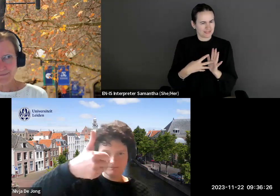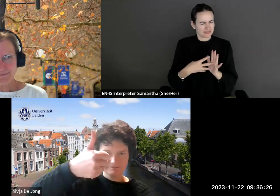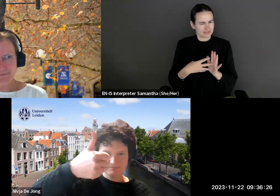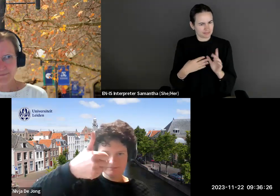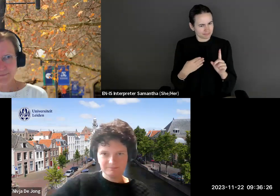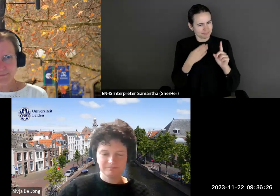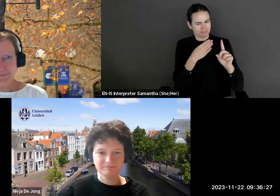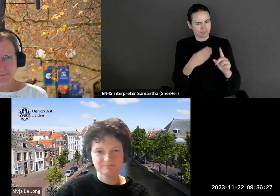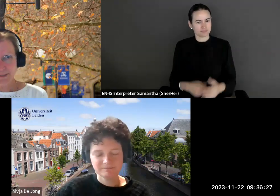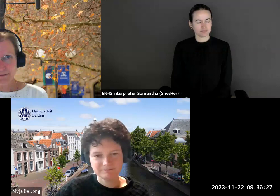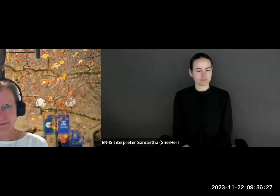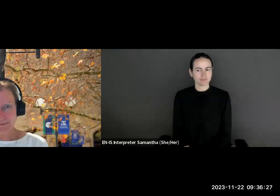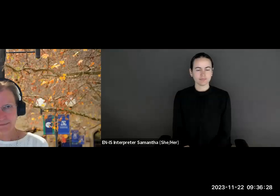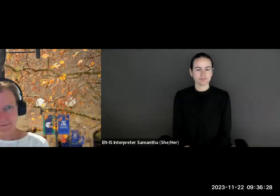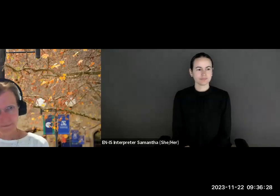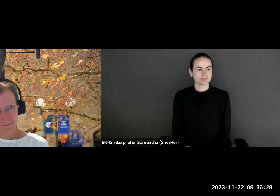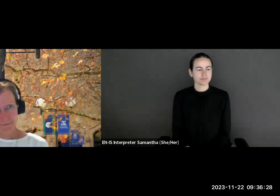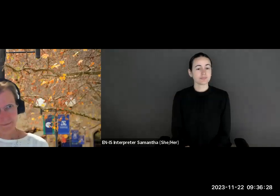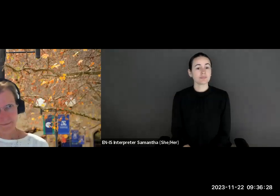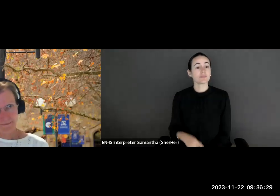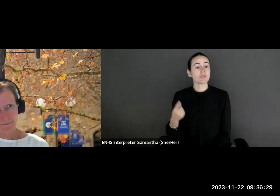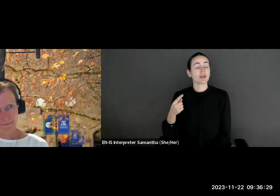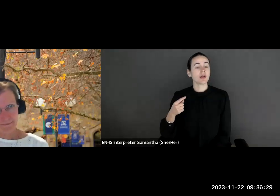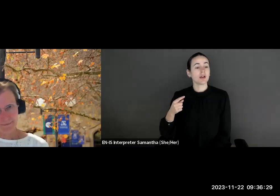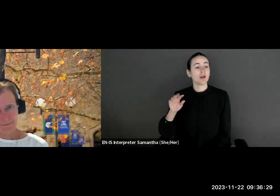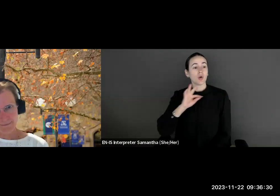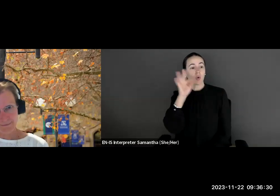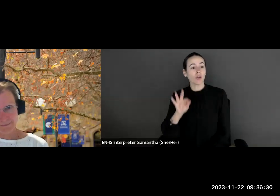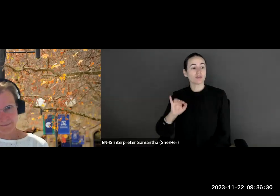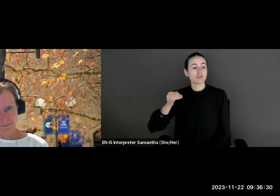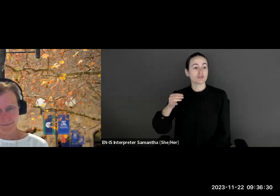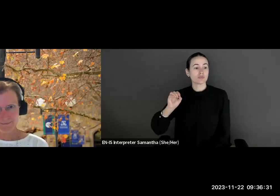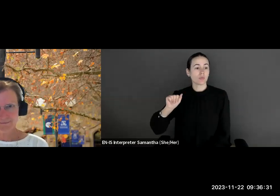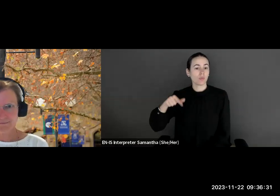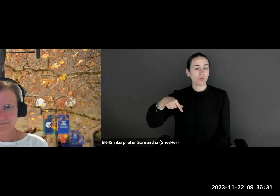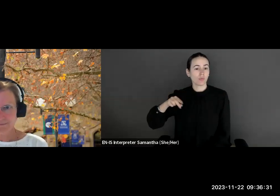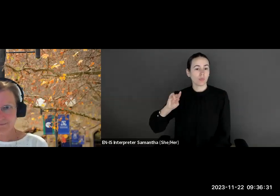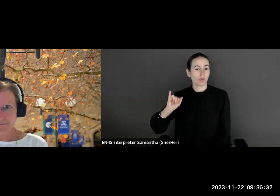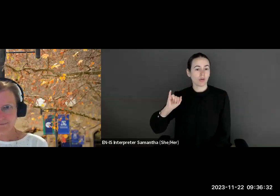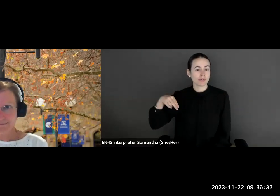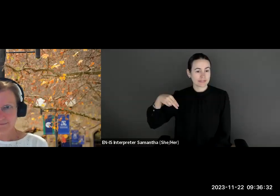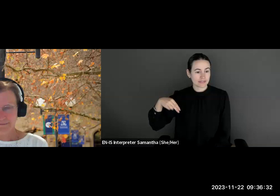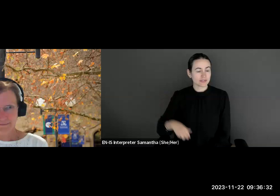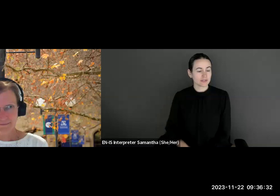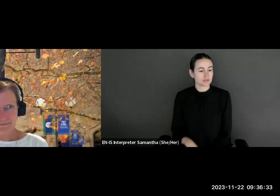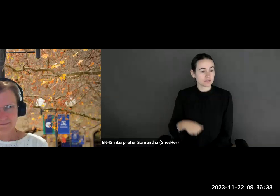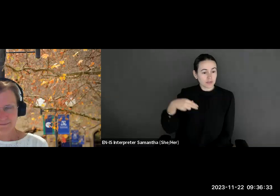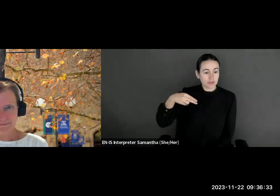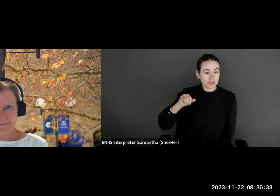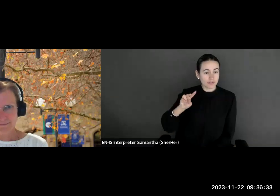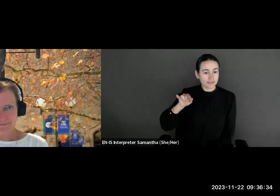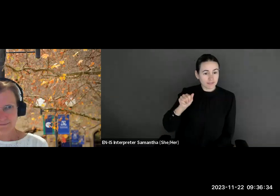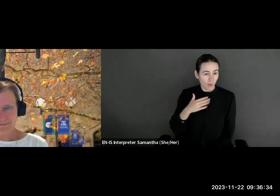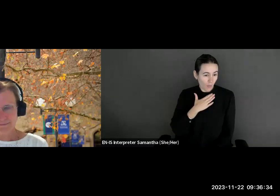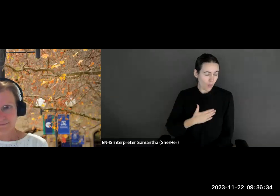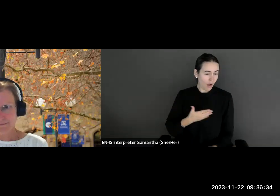We also have another question from the audience, from Joaquin. Nivia, if you want to continue the discussion, you're welcome